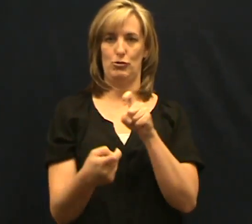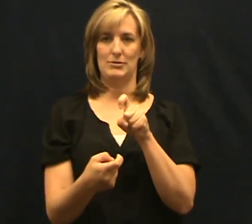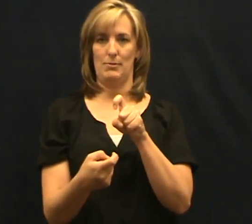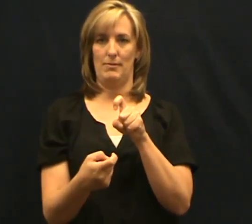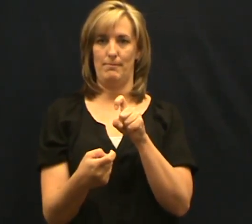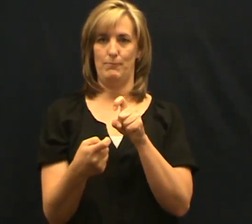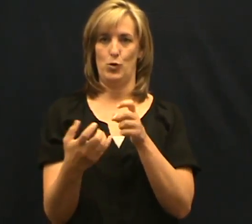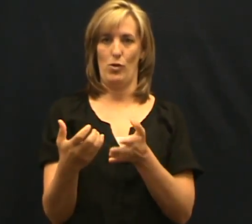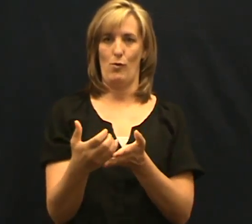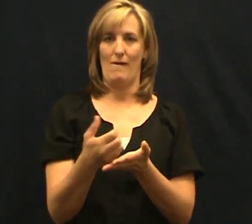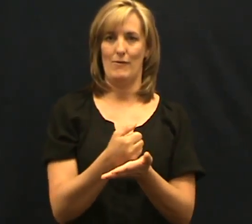end.